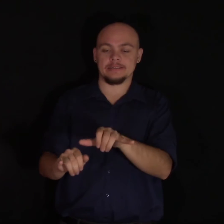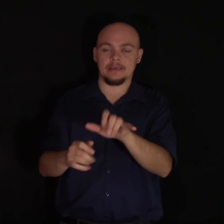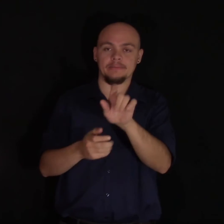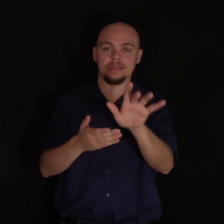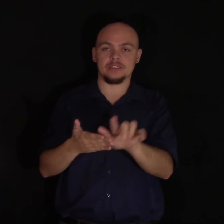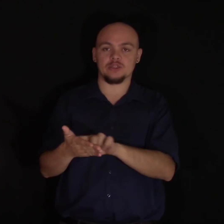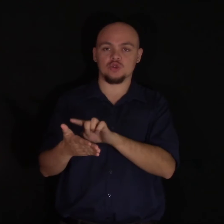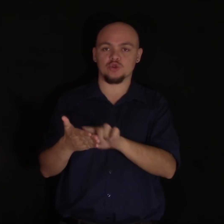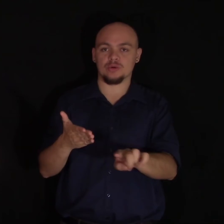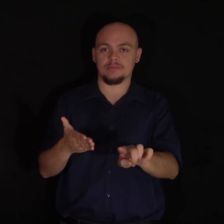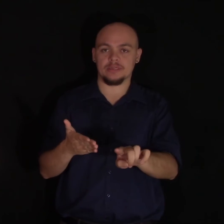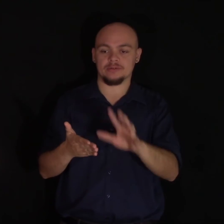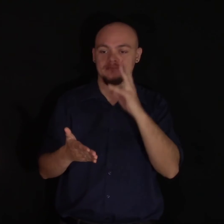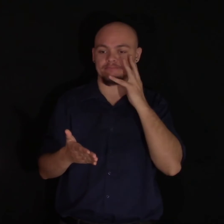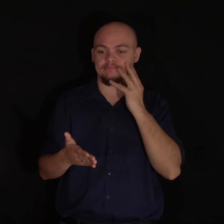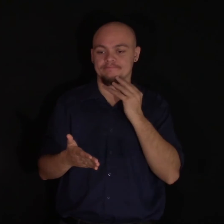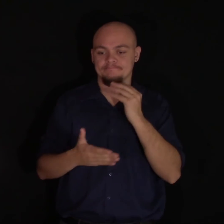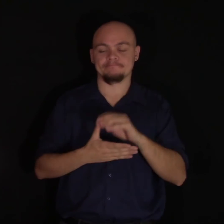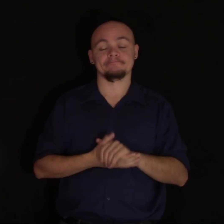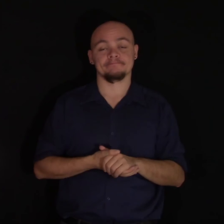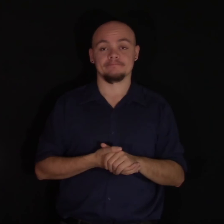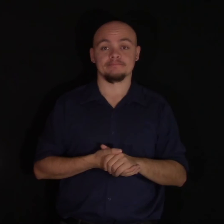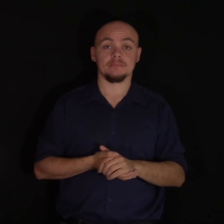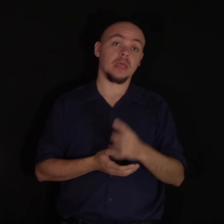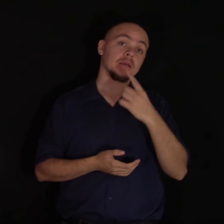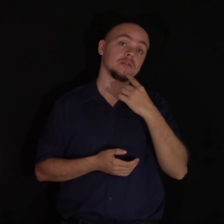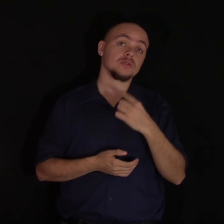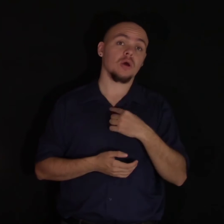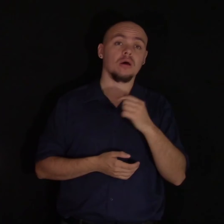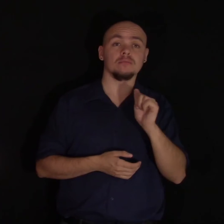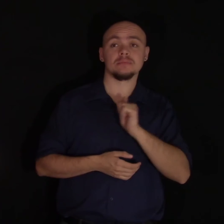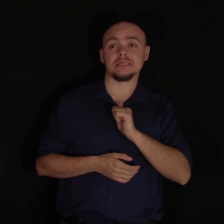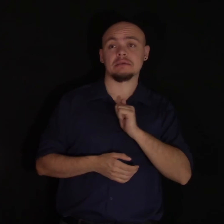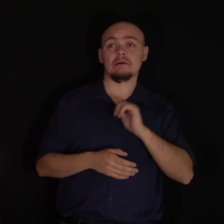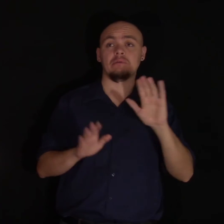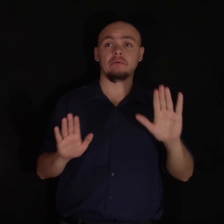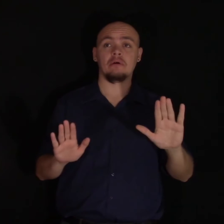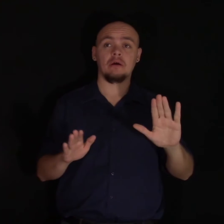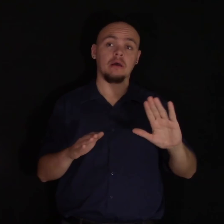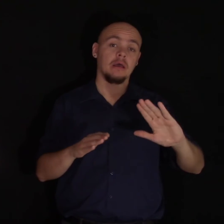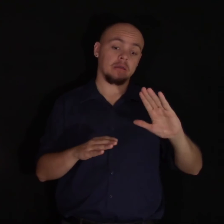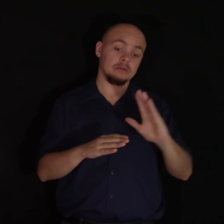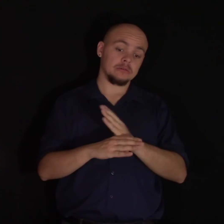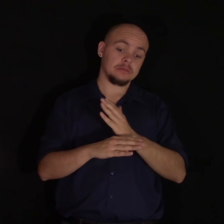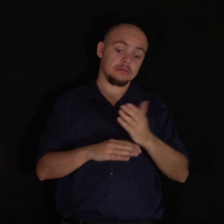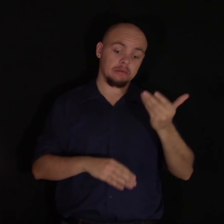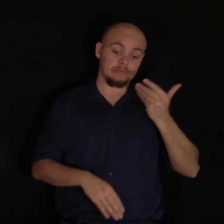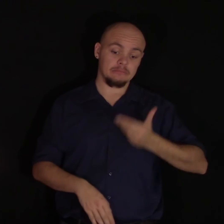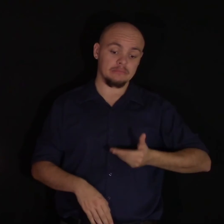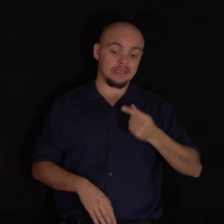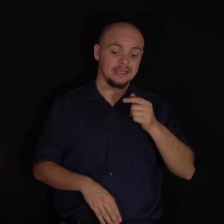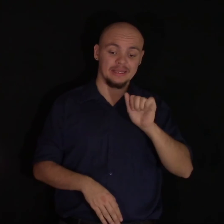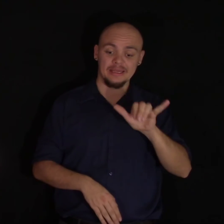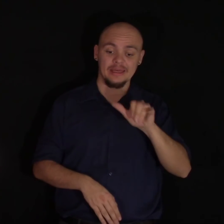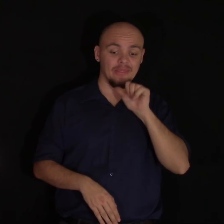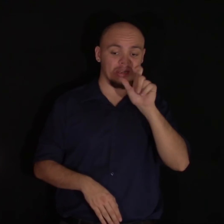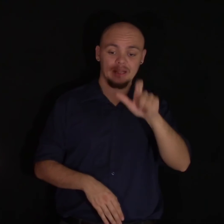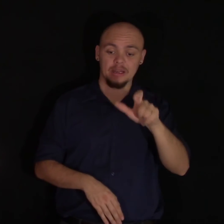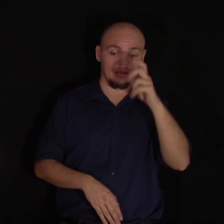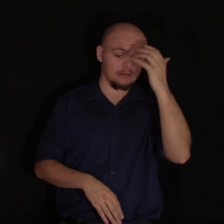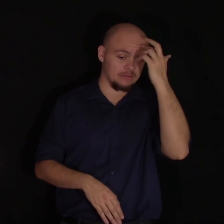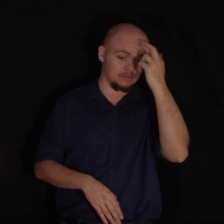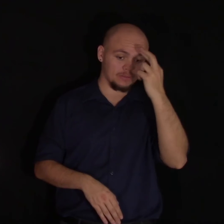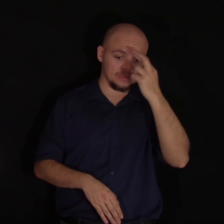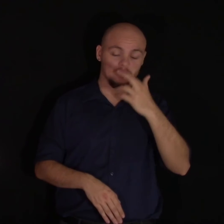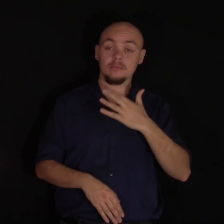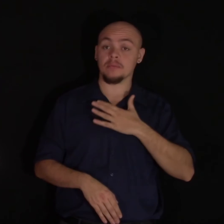discrimination. I'd always told myself there was no reason to share that I was gay. But the idea that